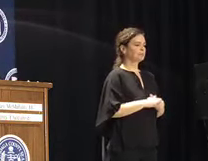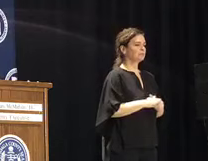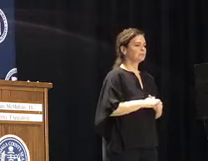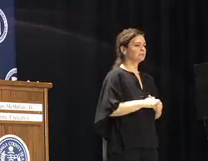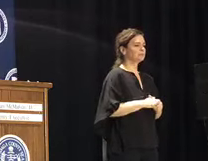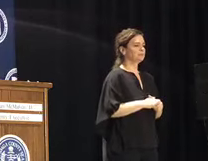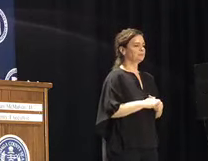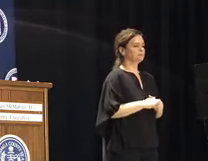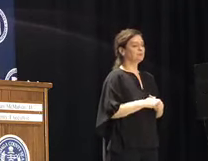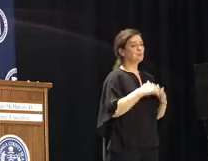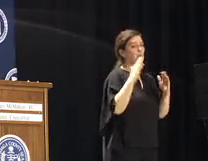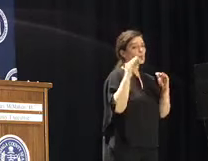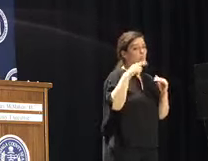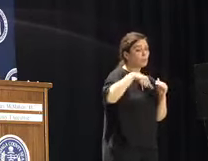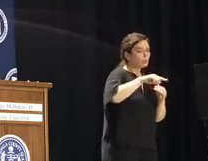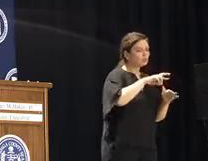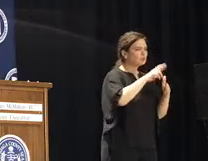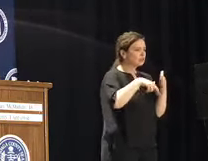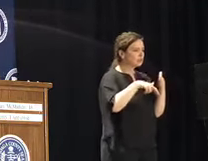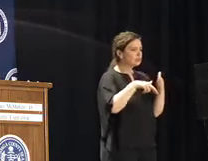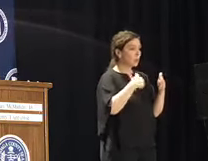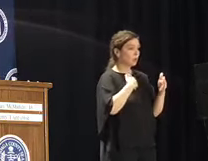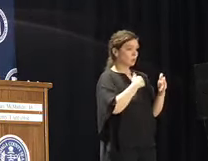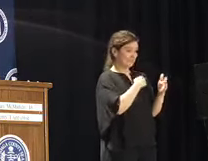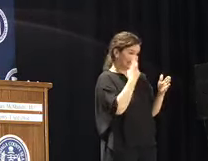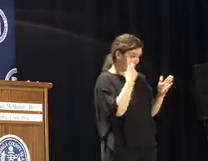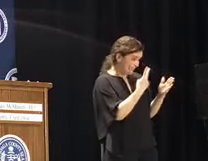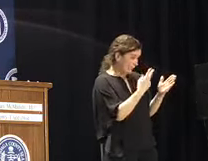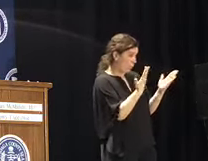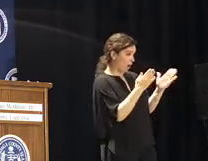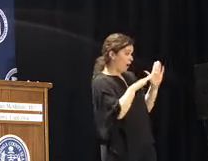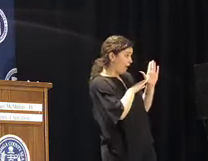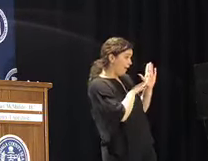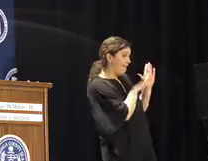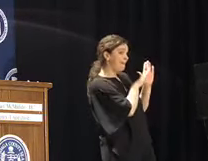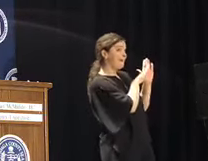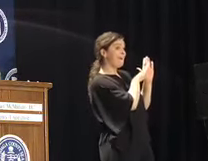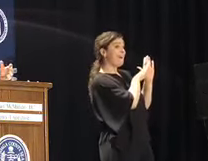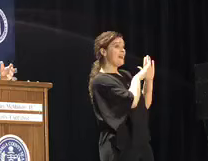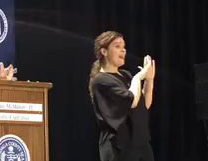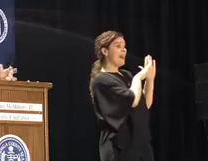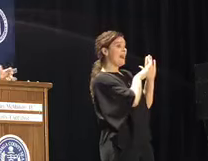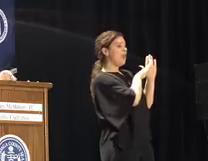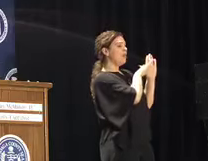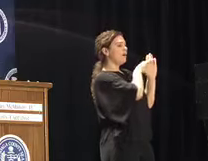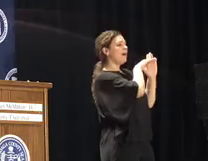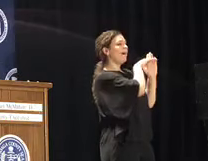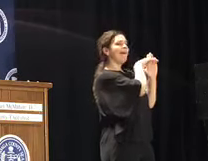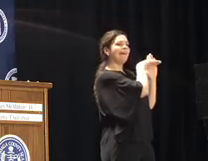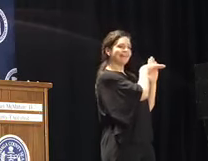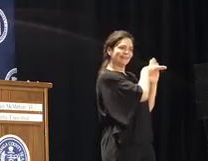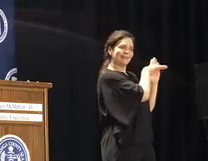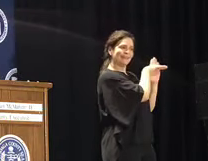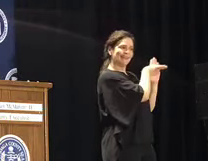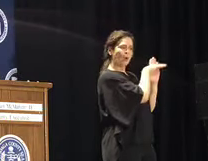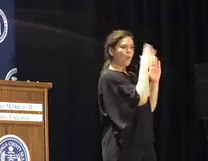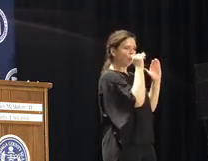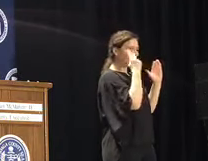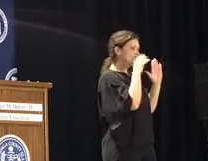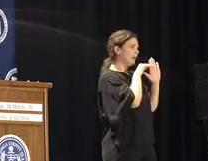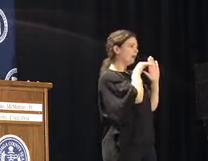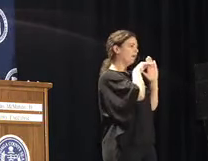the curve will get to its peak because we have all of our data back. Mind you, testing, we are testing people who